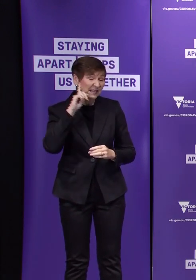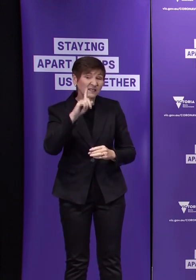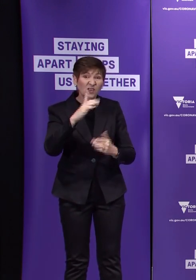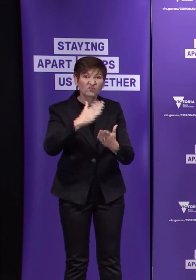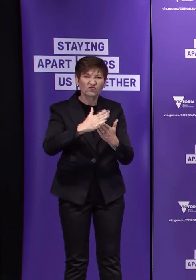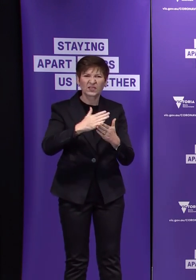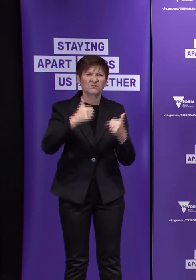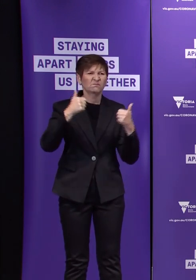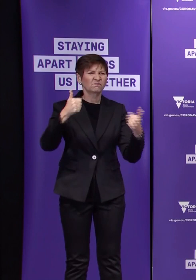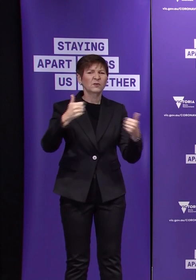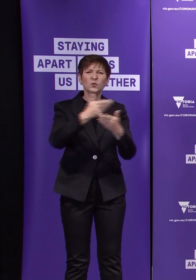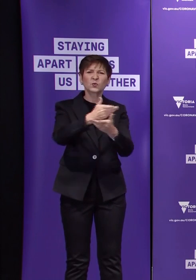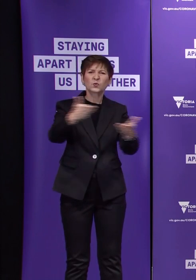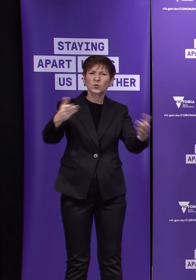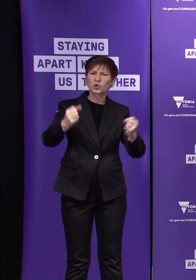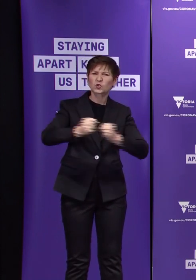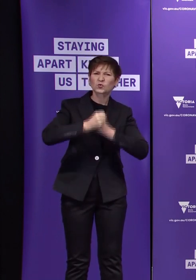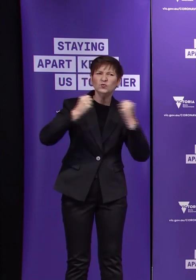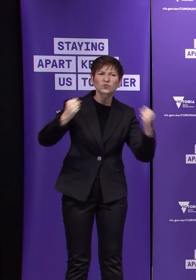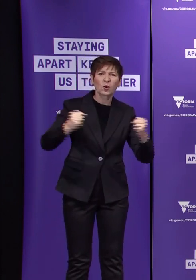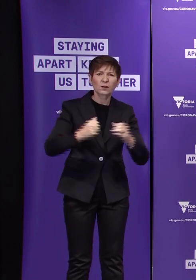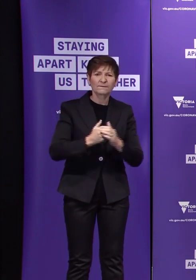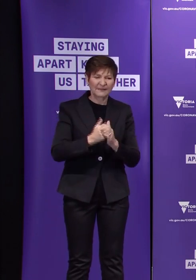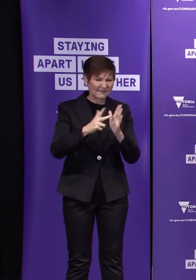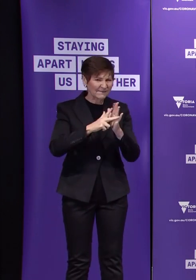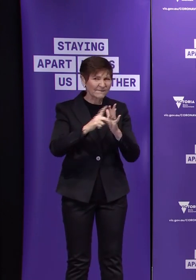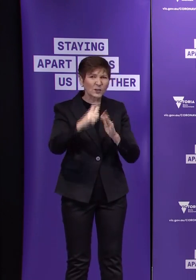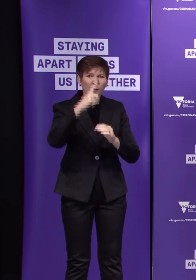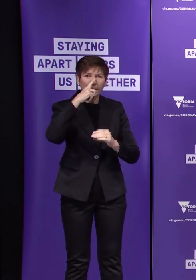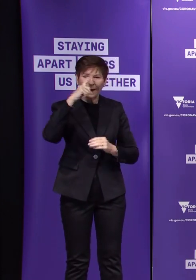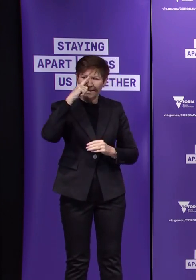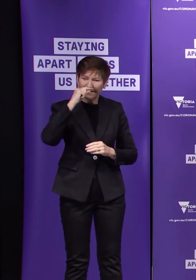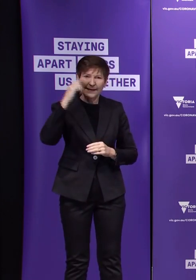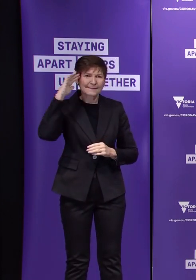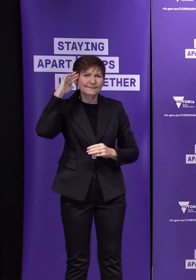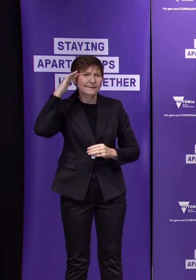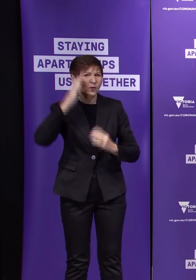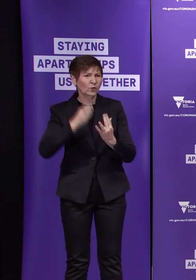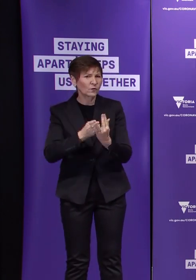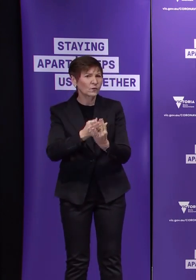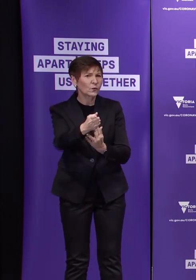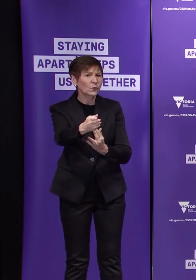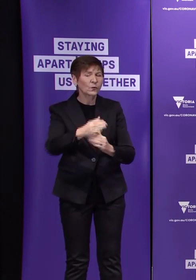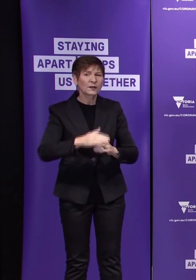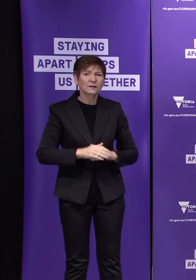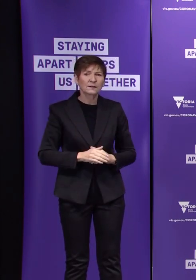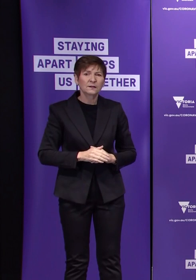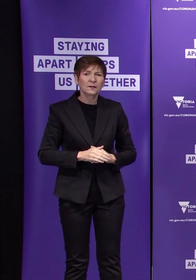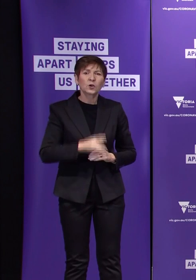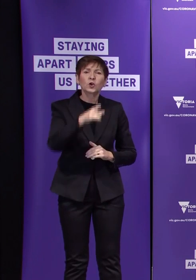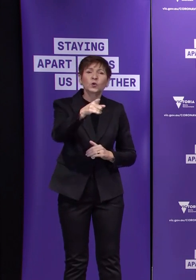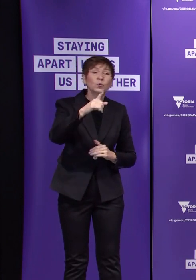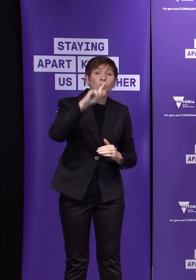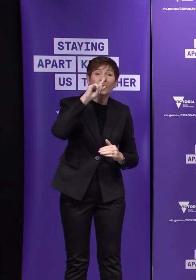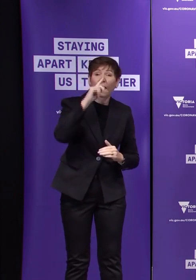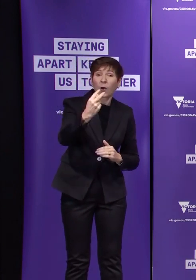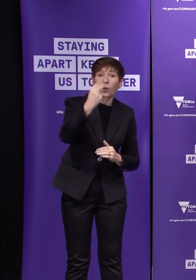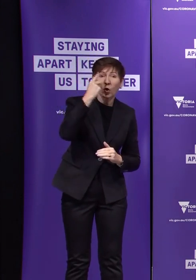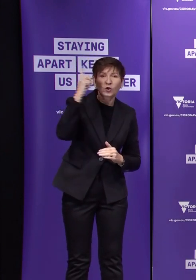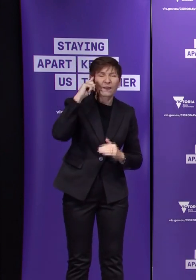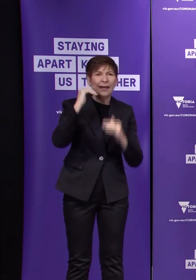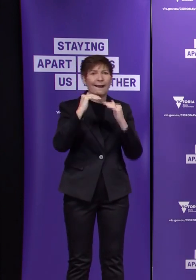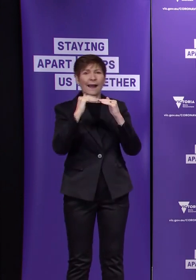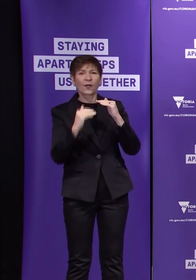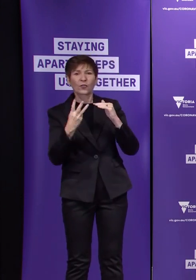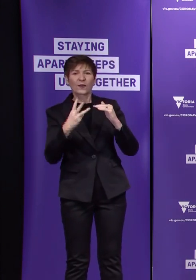people to be hopeful about the future, but we just can't allow any sense of complacency to creep in here. This is an